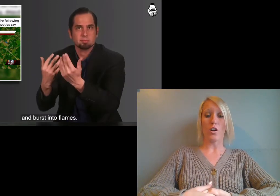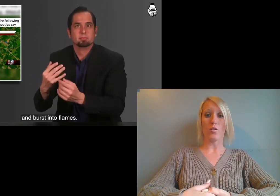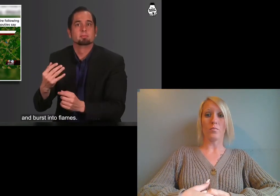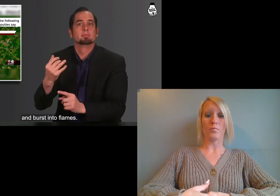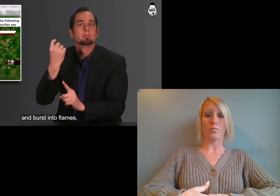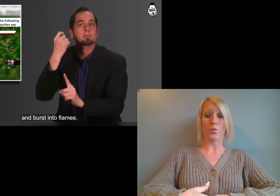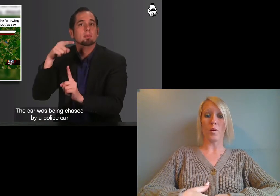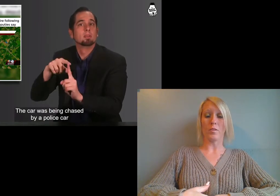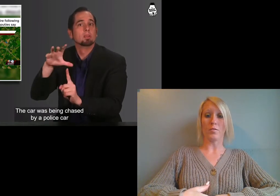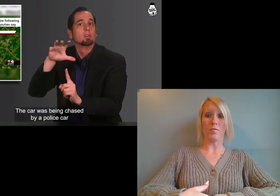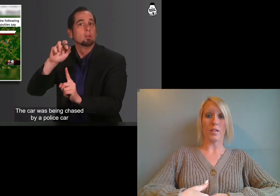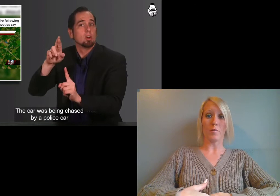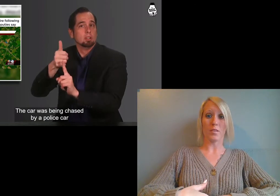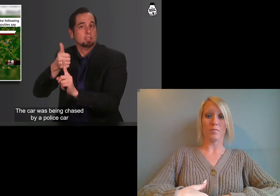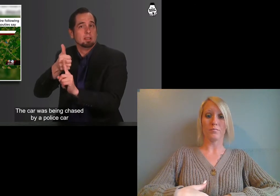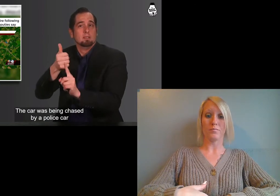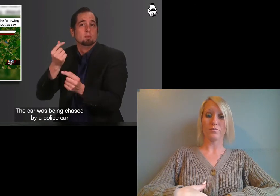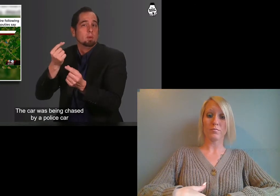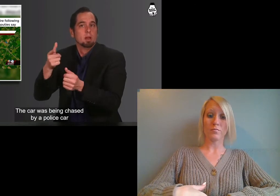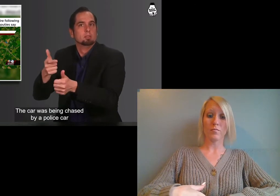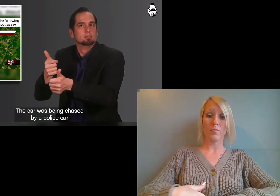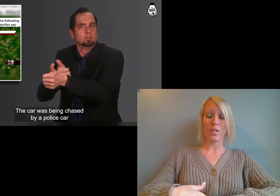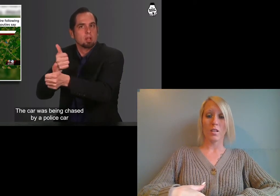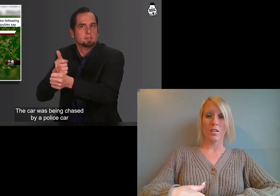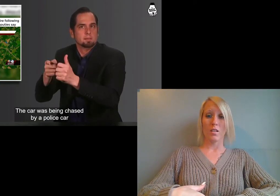And her car blew up into flames.